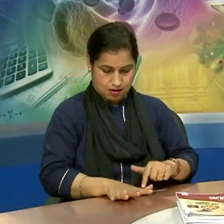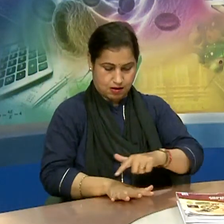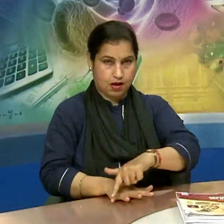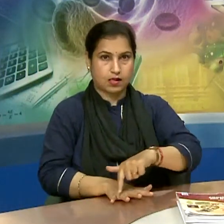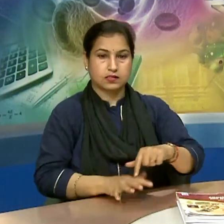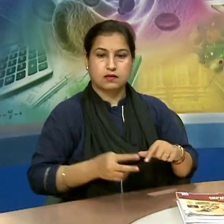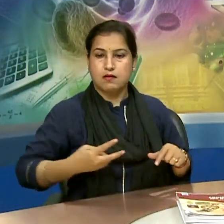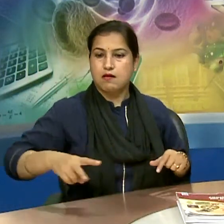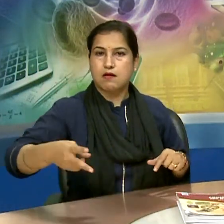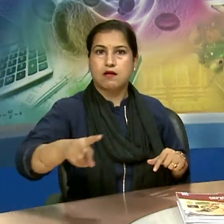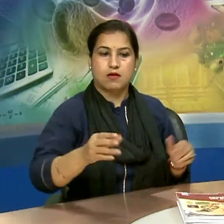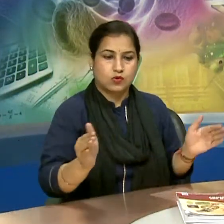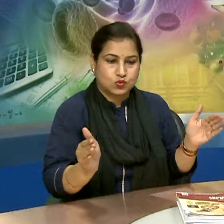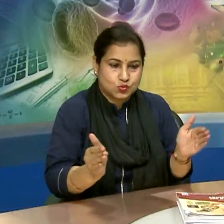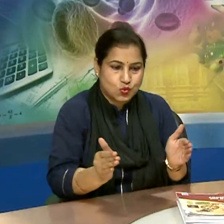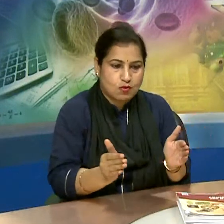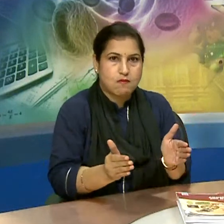There are name of a person